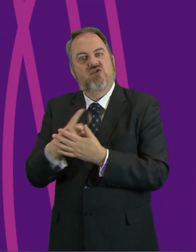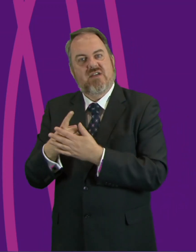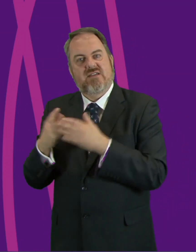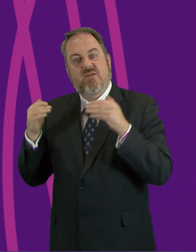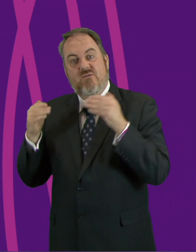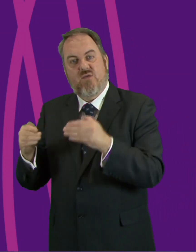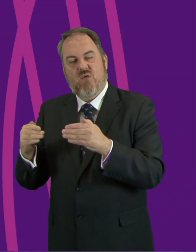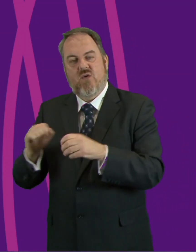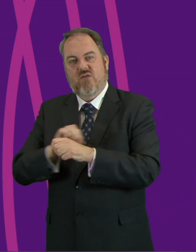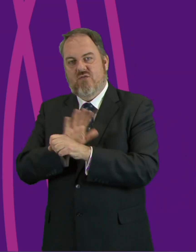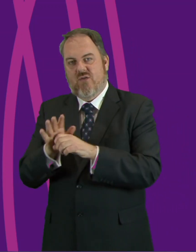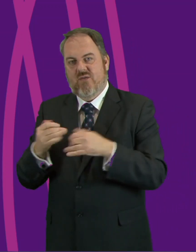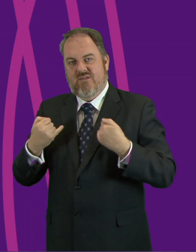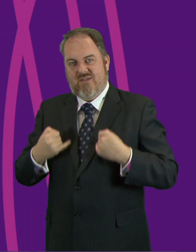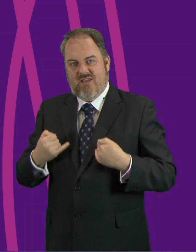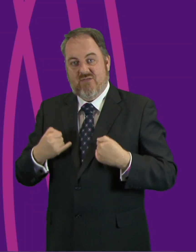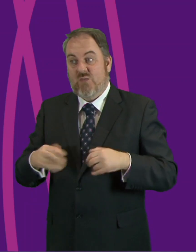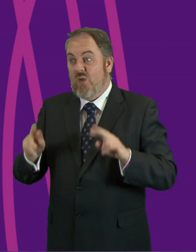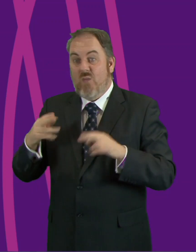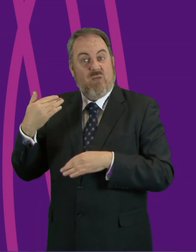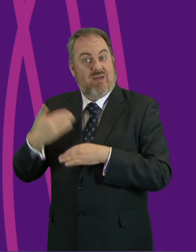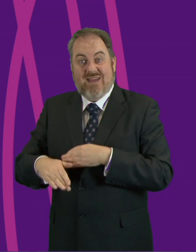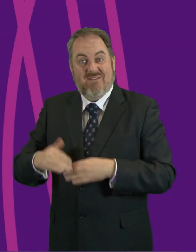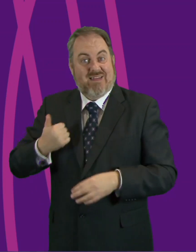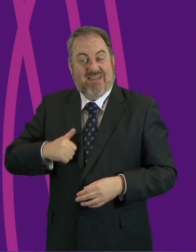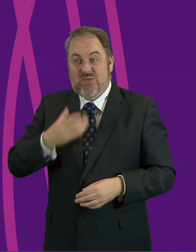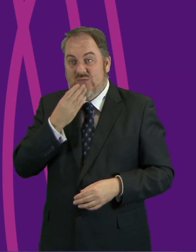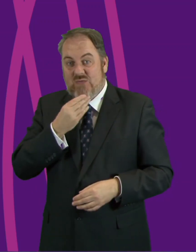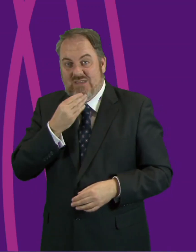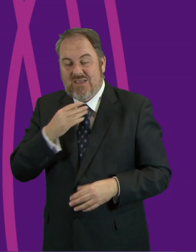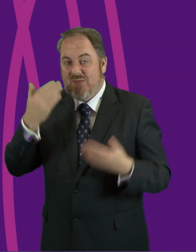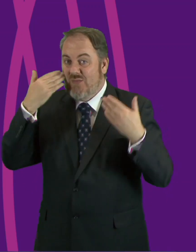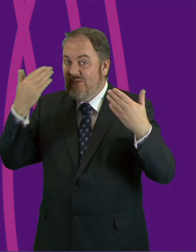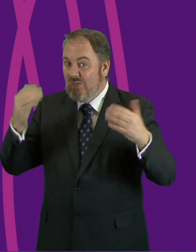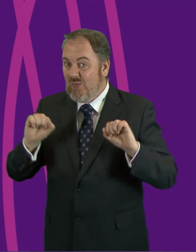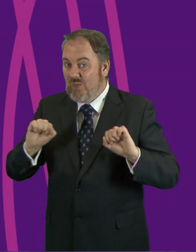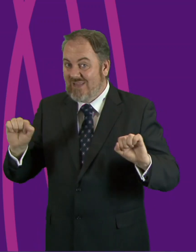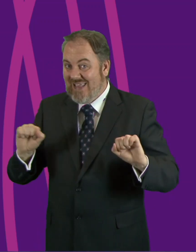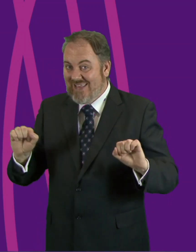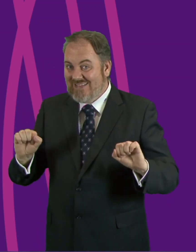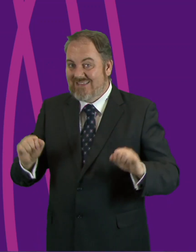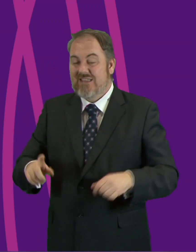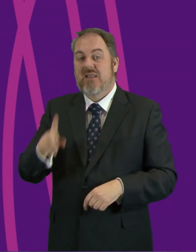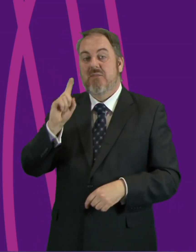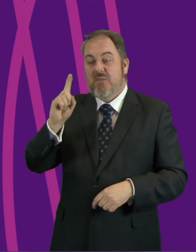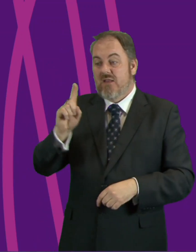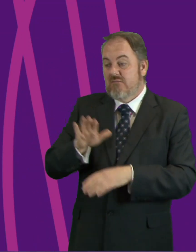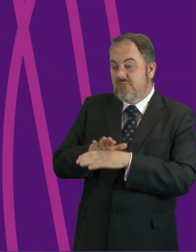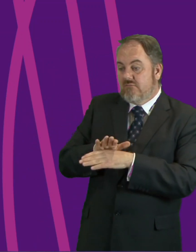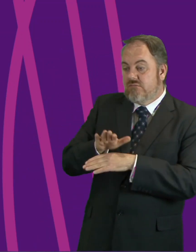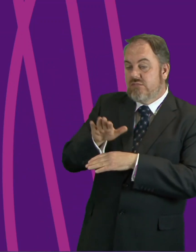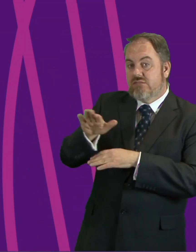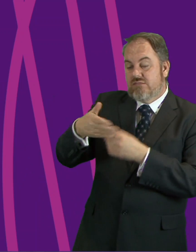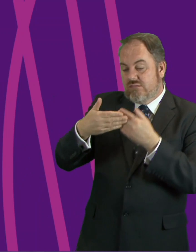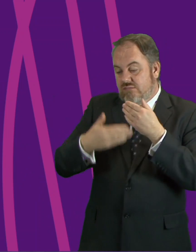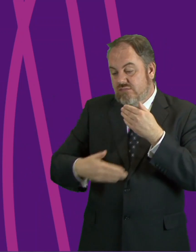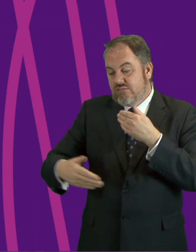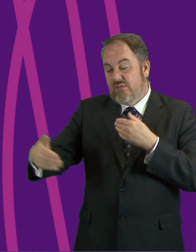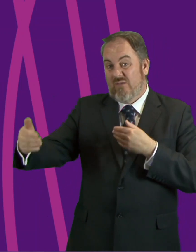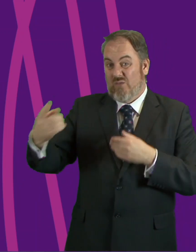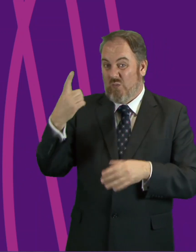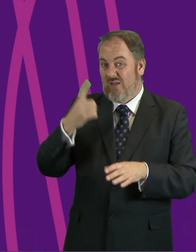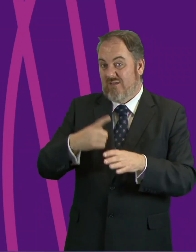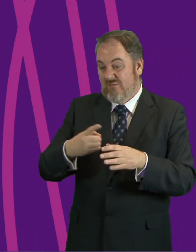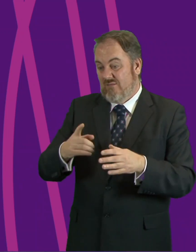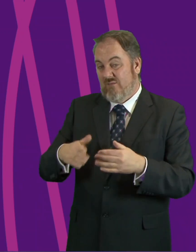it wouldn't be needed. We still hope it wouldn't be needed, but we can't yet rule that out for the remainder of this year. So we have to